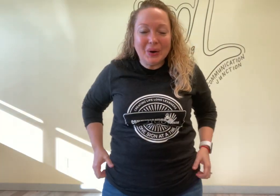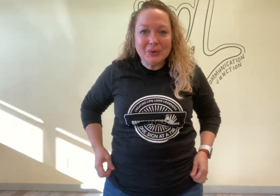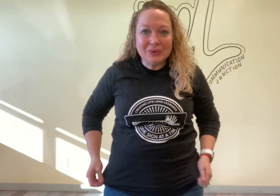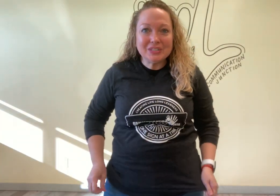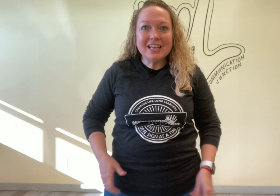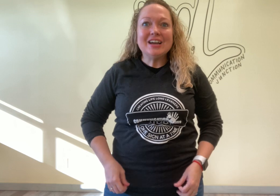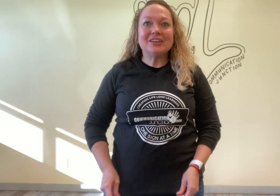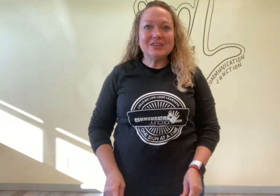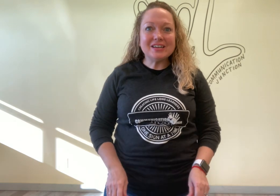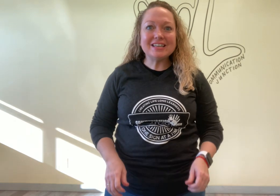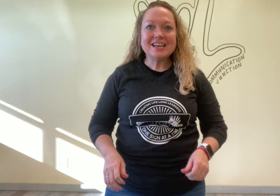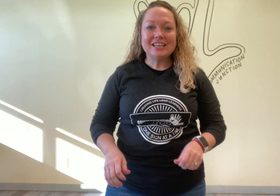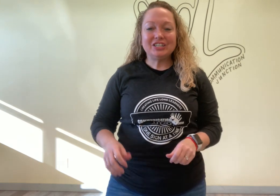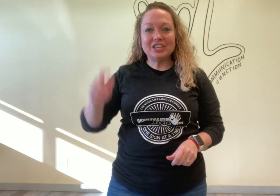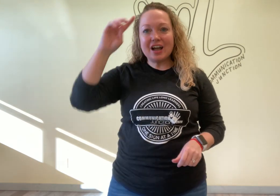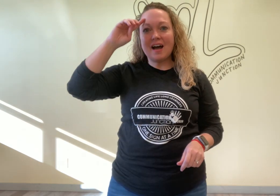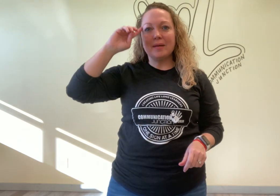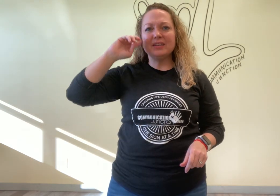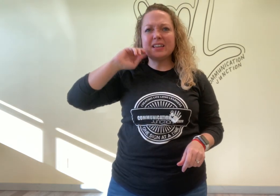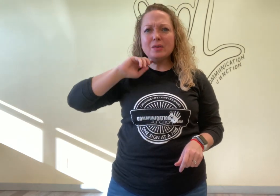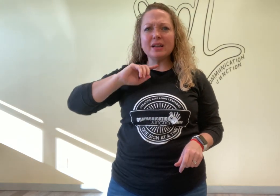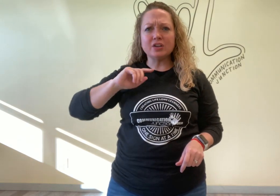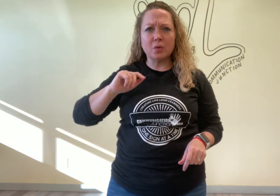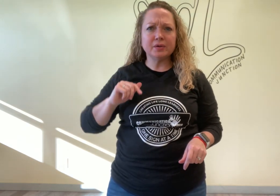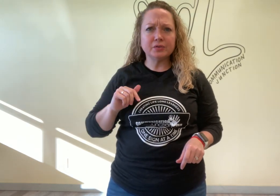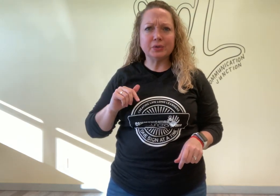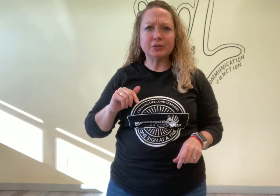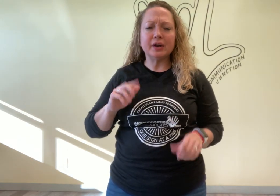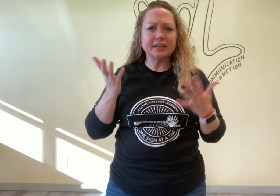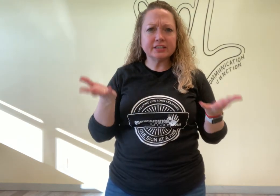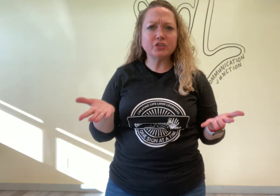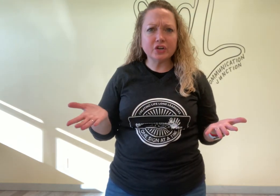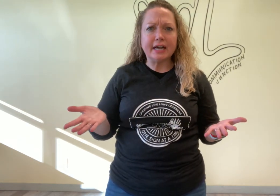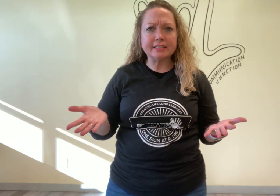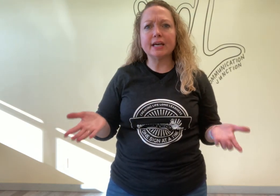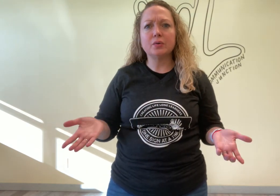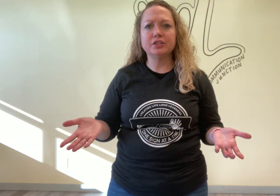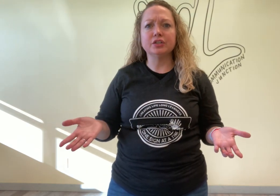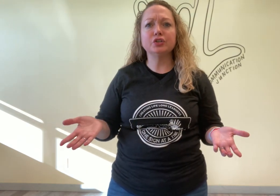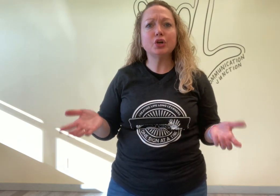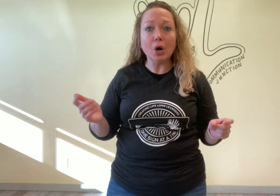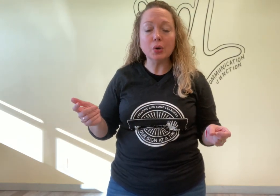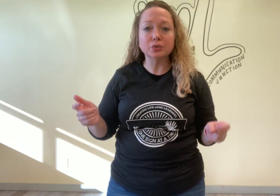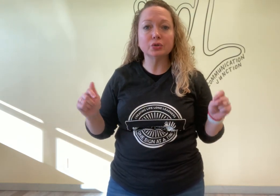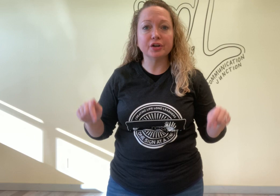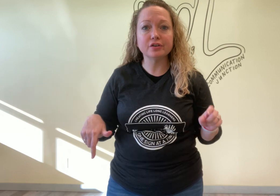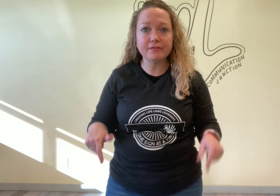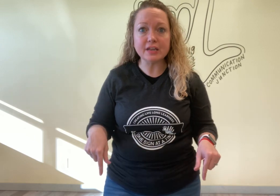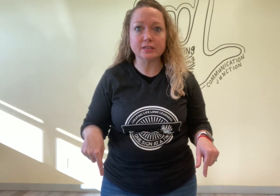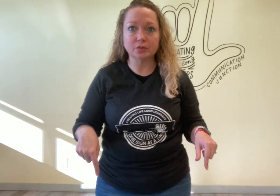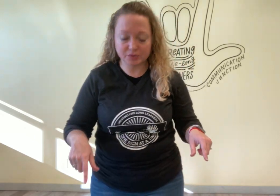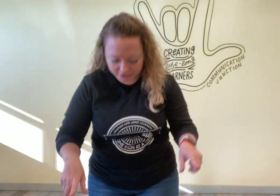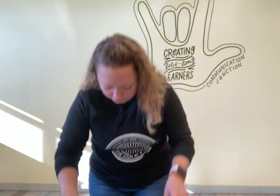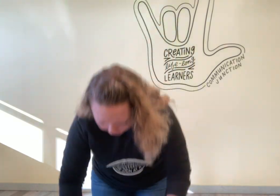toes. Good job. Does everybody know where their toes are? I guess I should ask that question. Your toes are on your feet, so touch your toes really